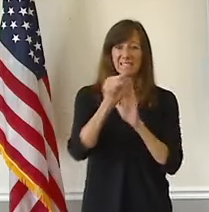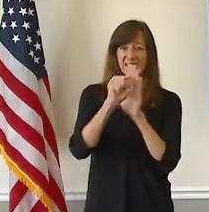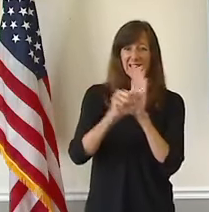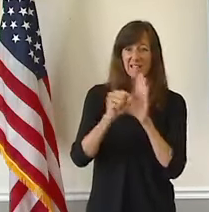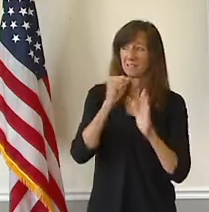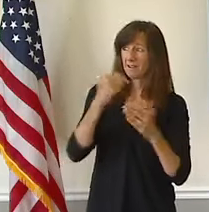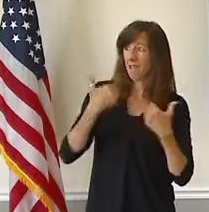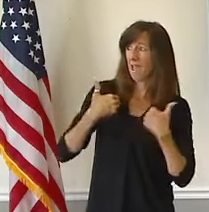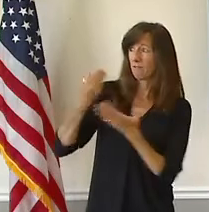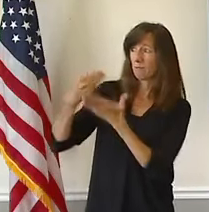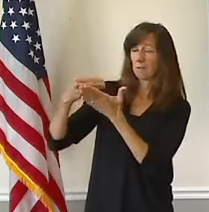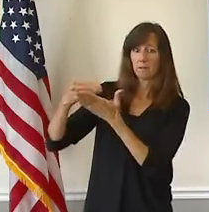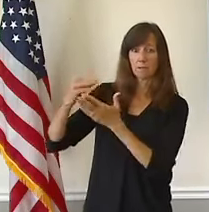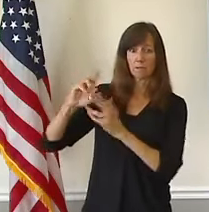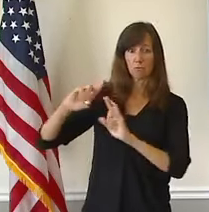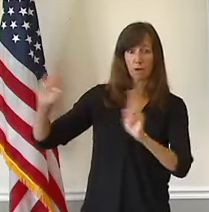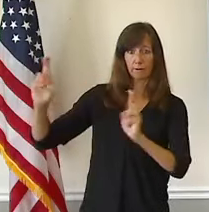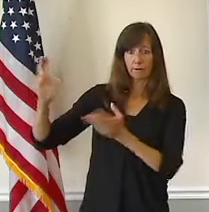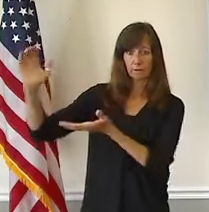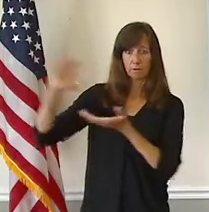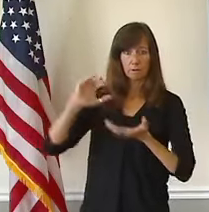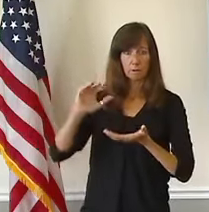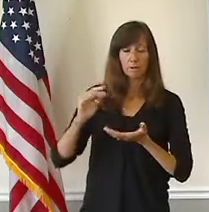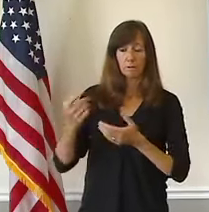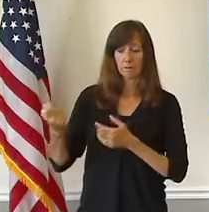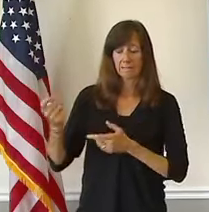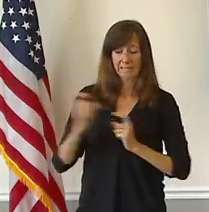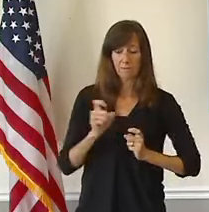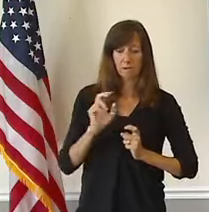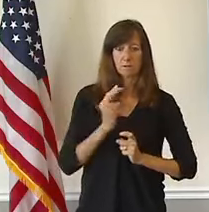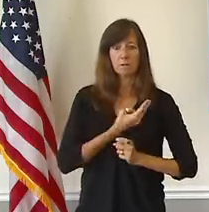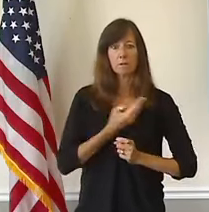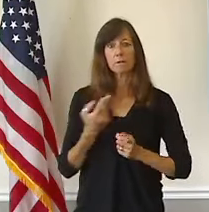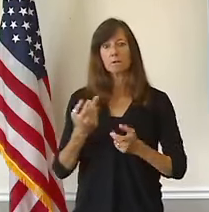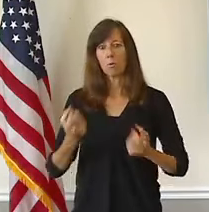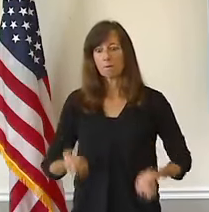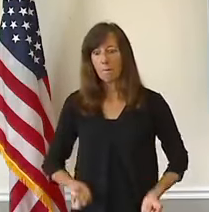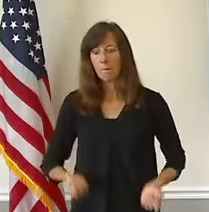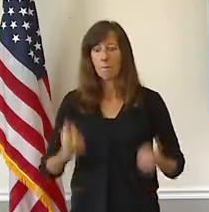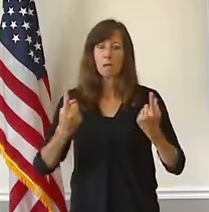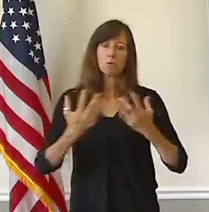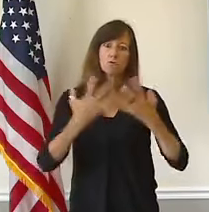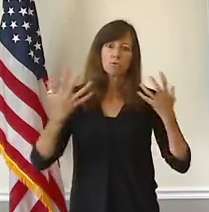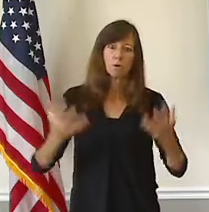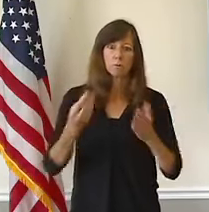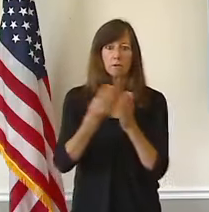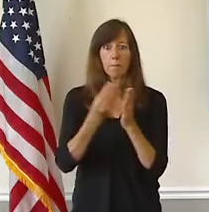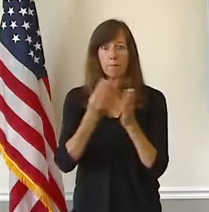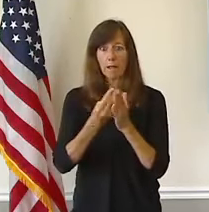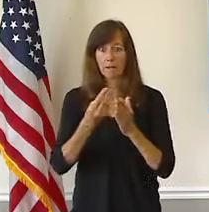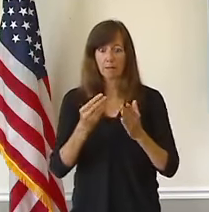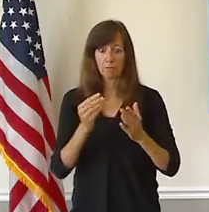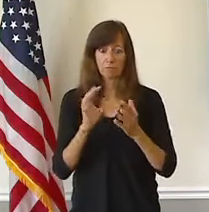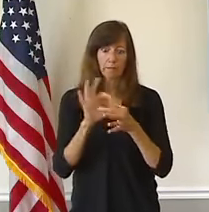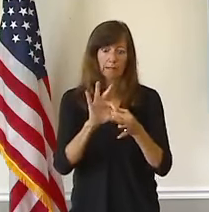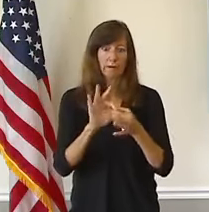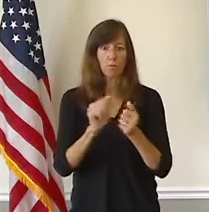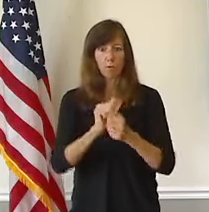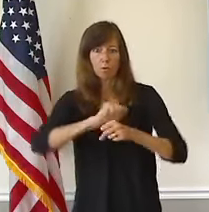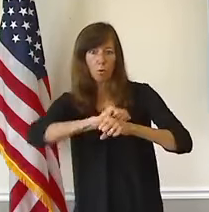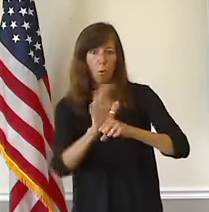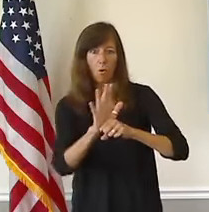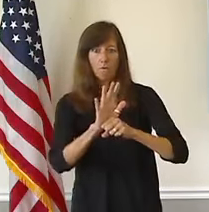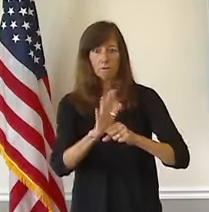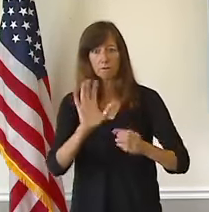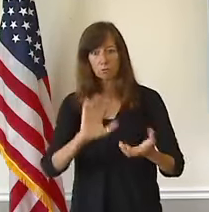generally prepared for. We are spending huge sums of money in response to the crisis in all ways. And